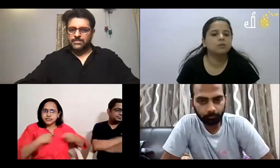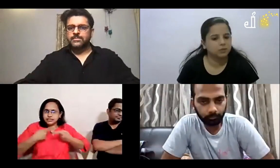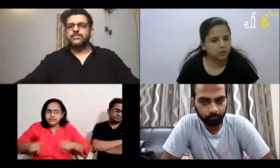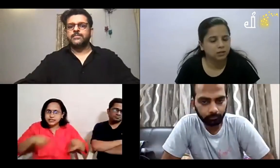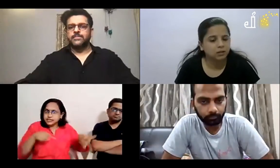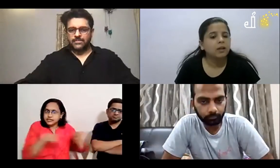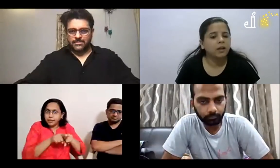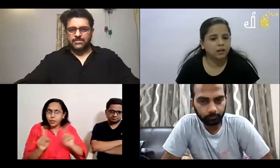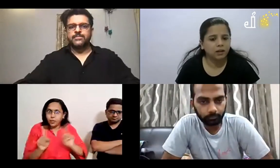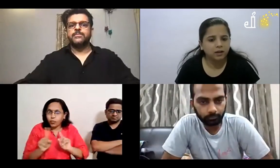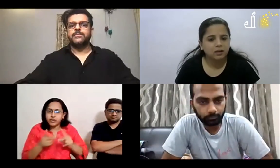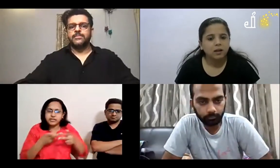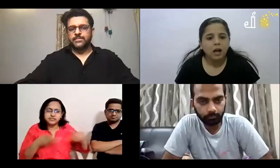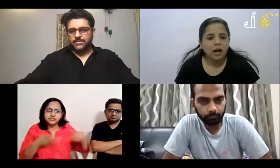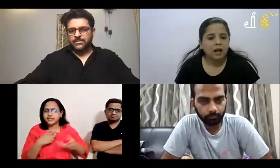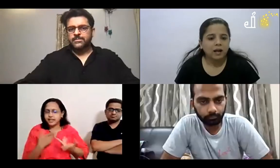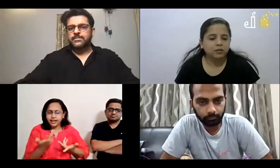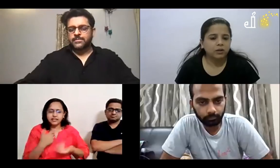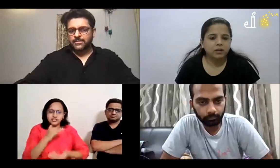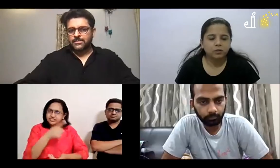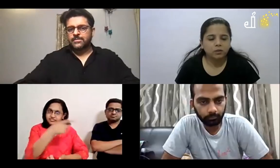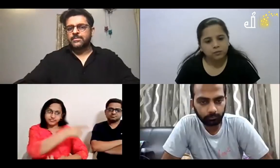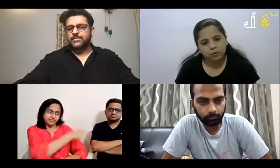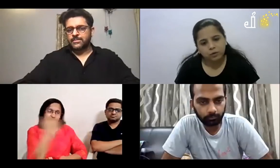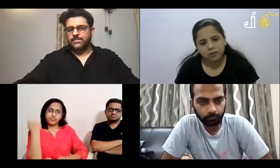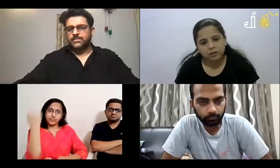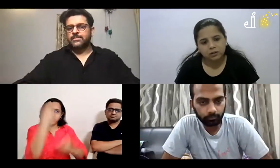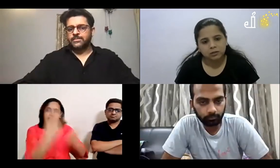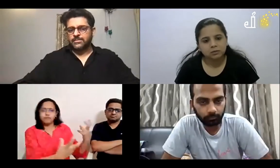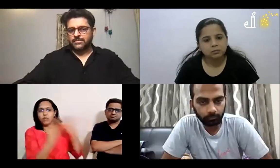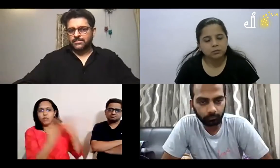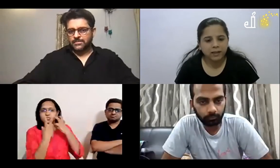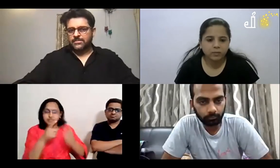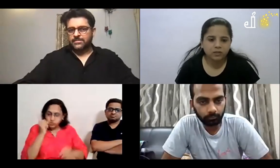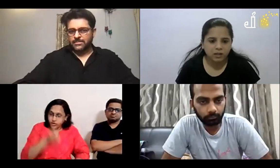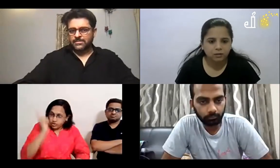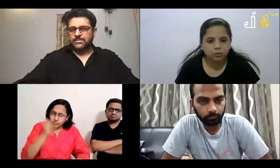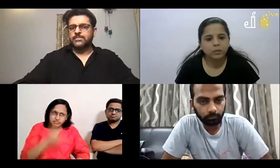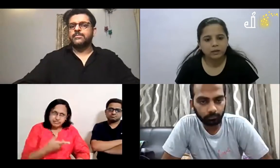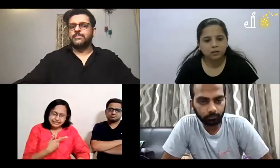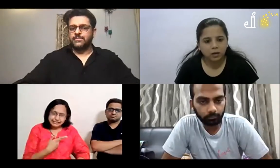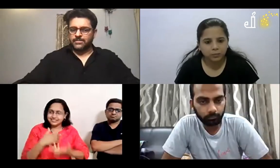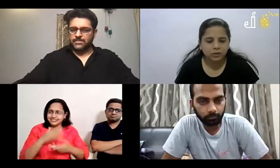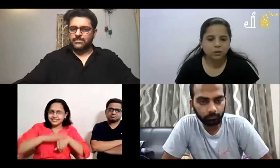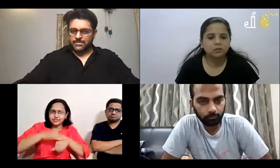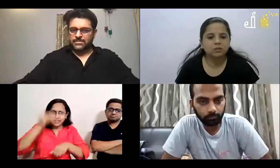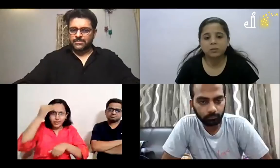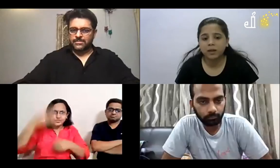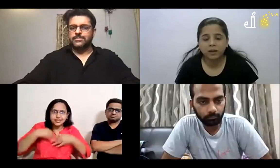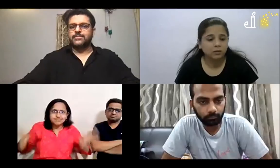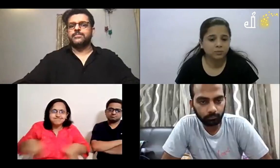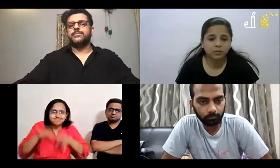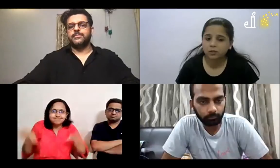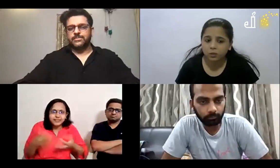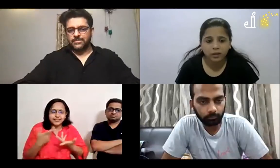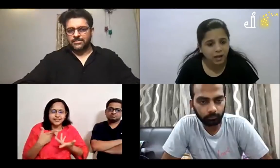husband is using a hearing aid. I thought that no, I would not like my child to be upset and all. So, but